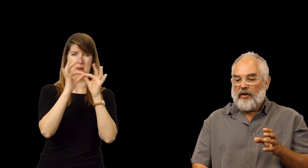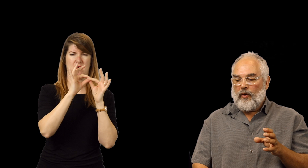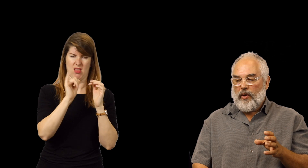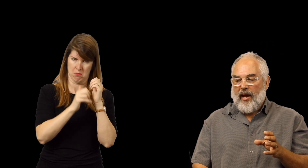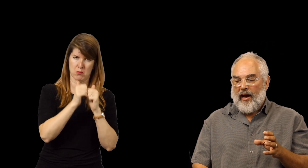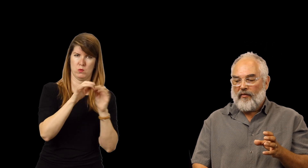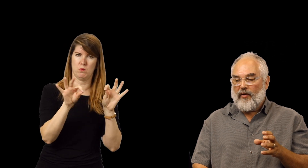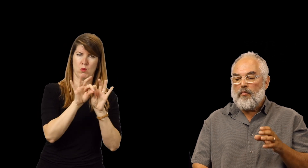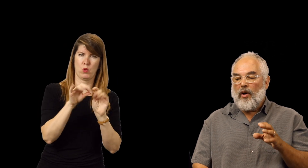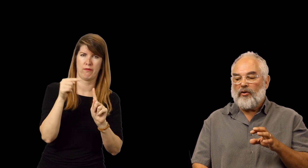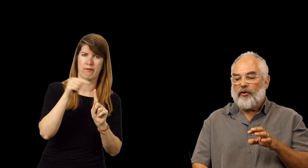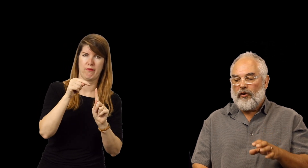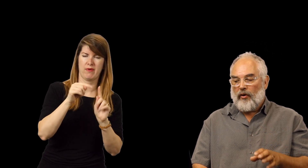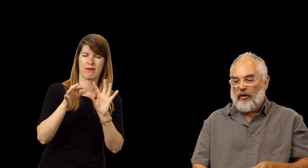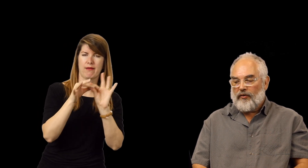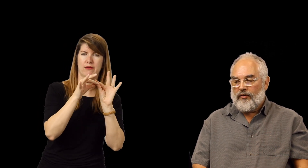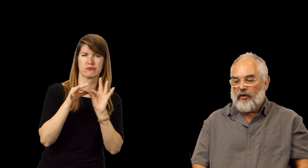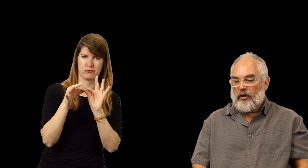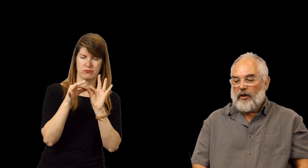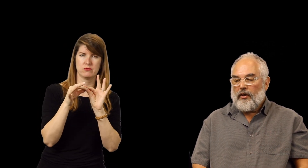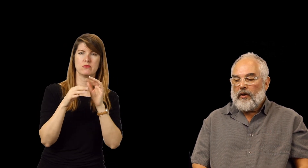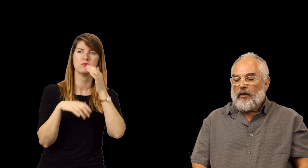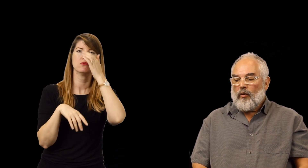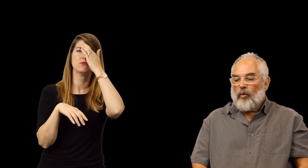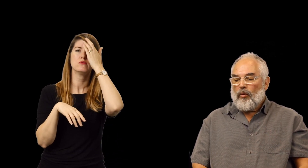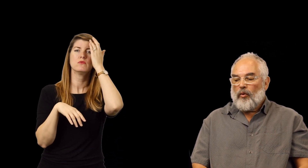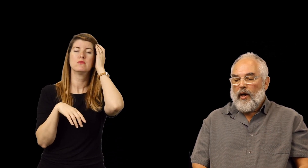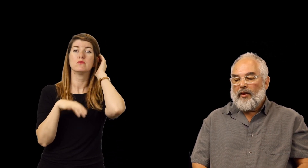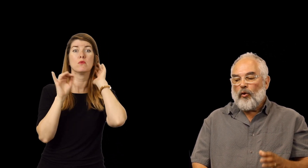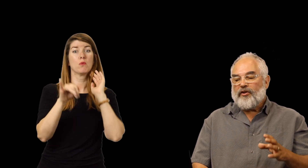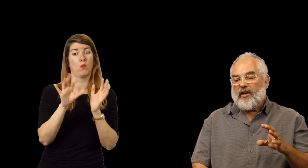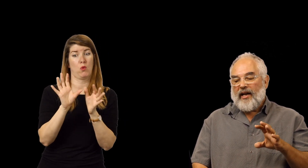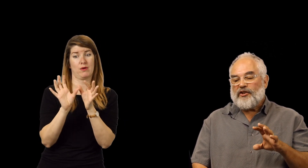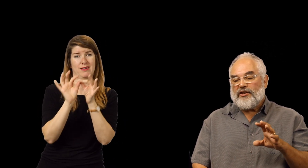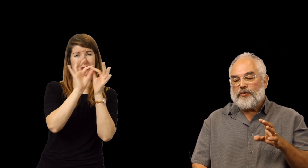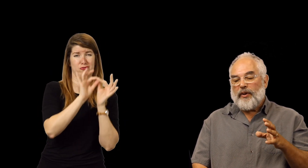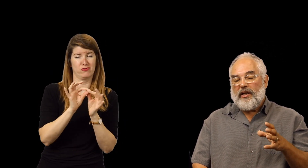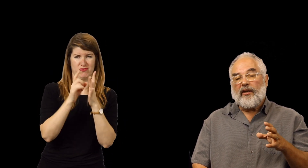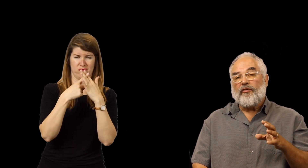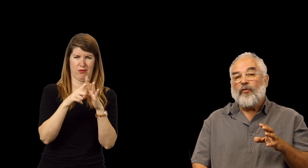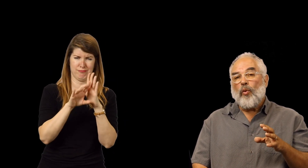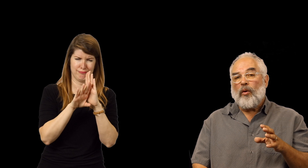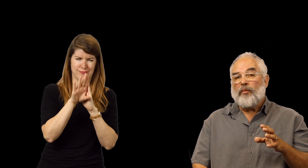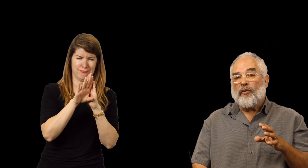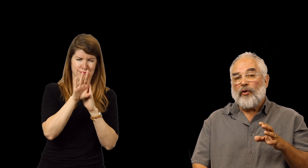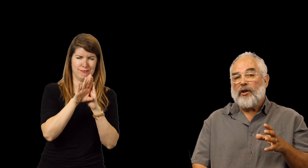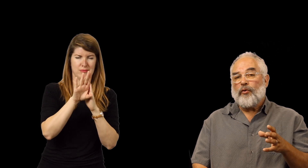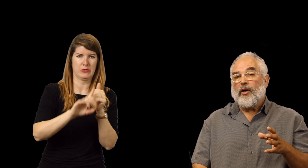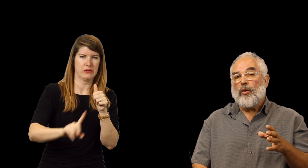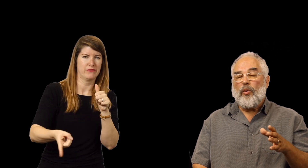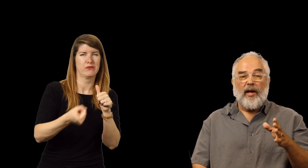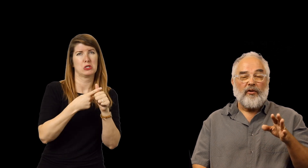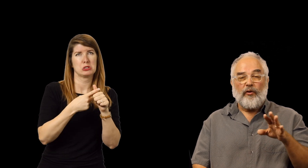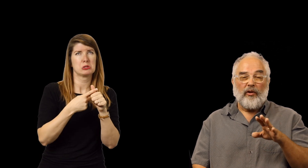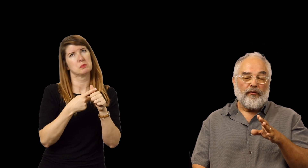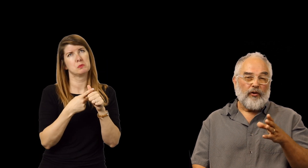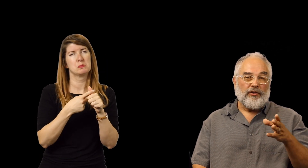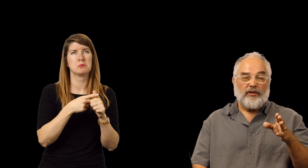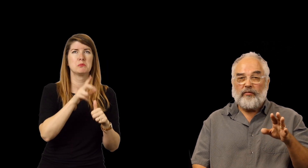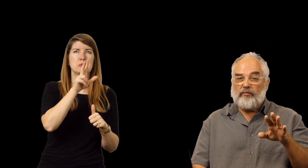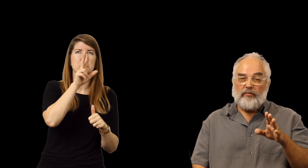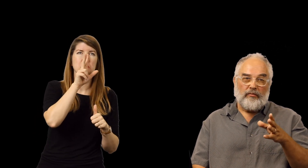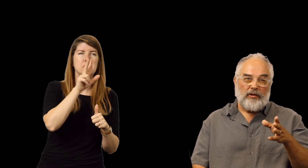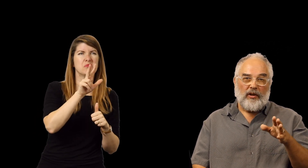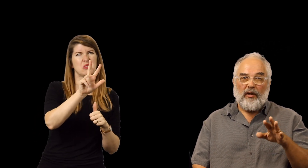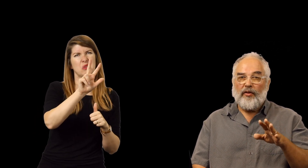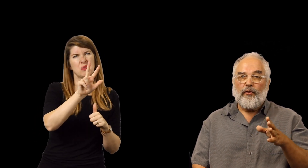connections that we have among the neurons. And those connections begin to form in a really critical way during the